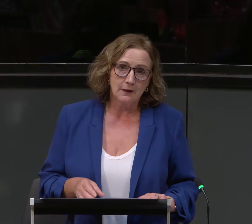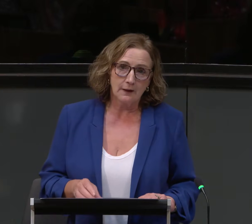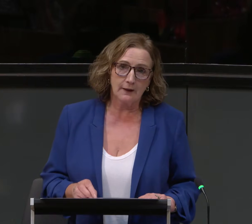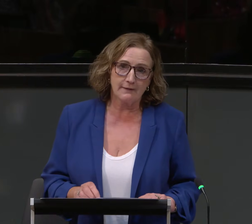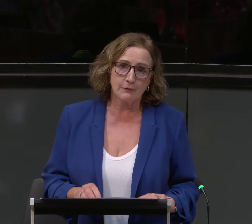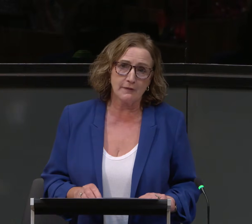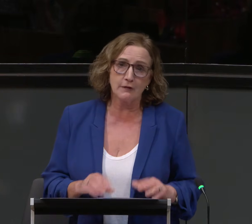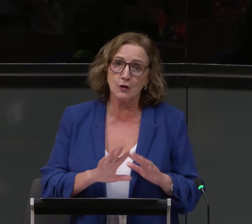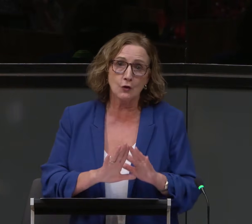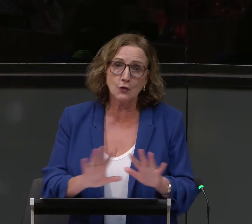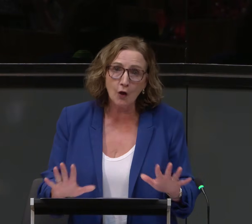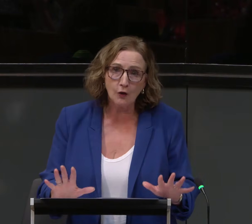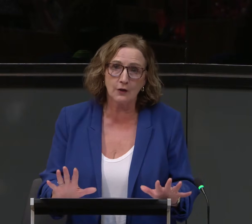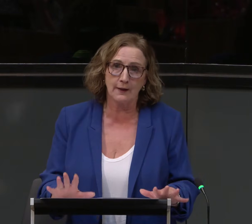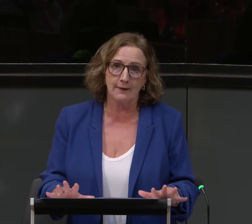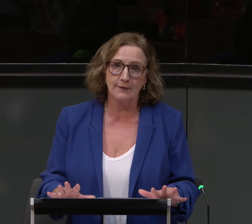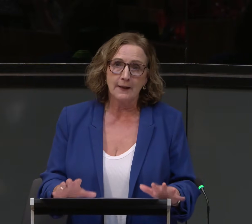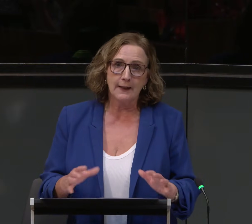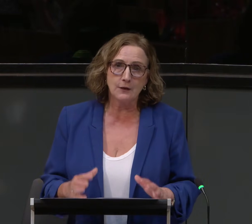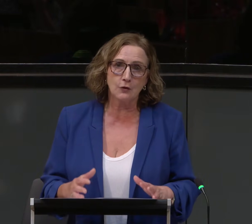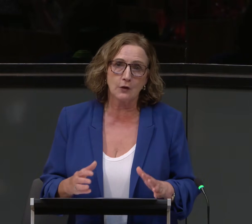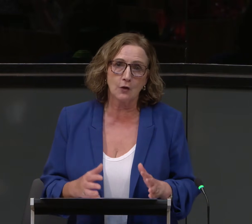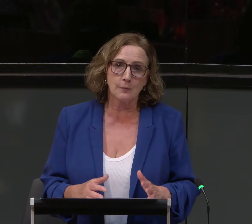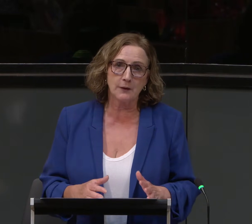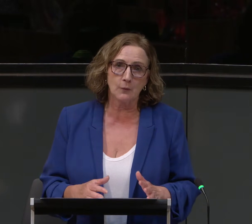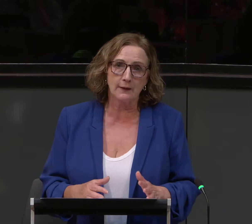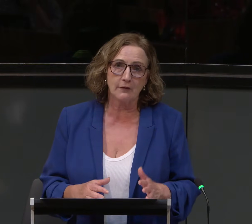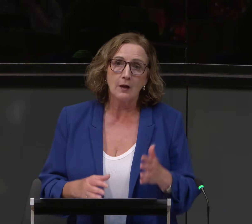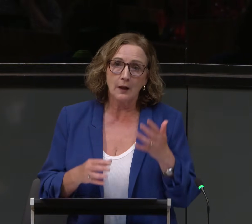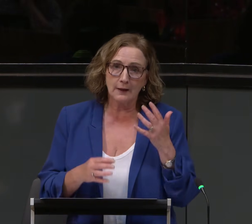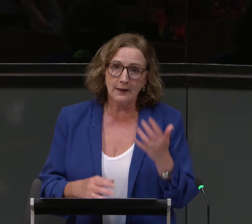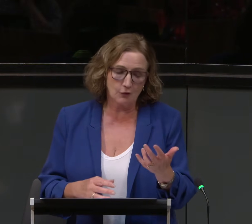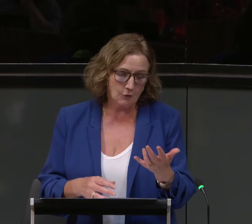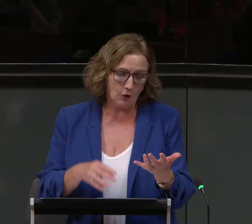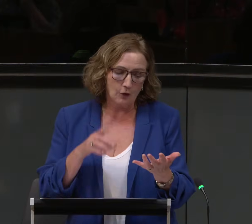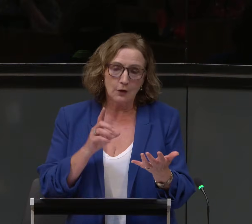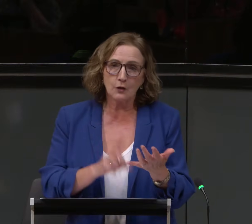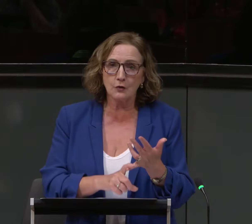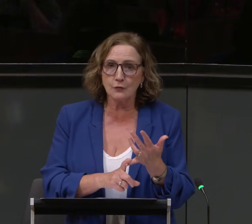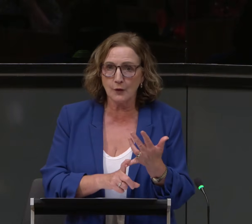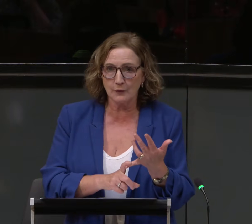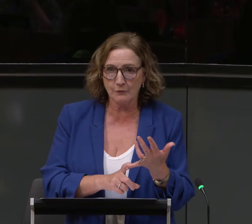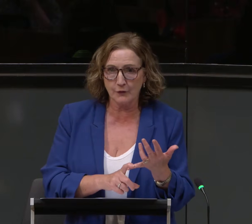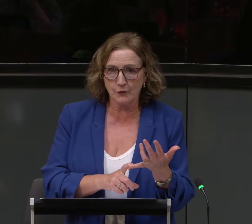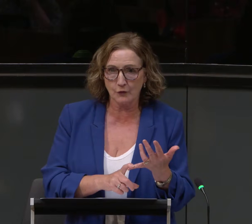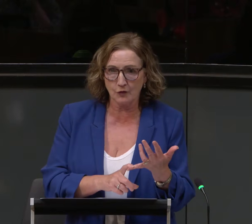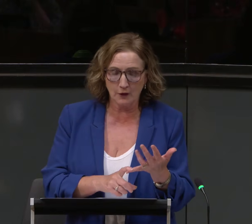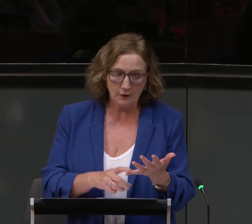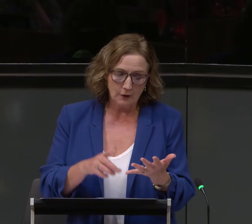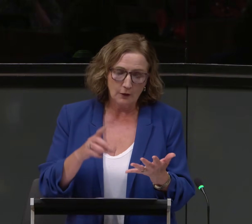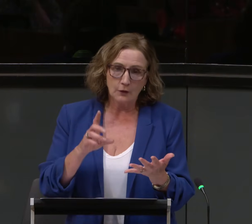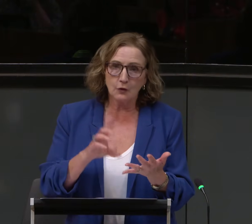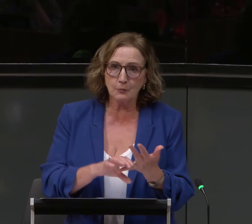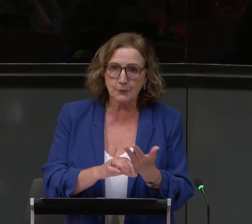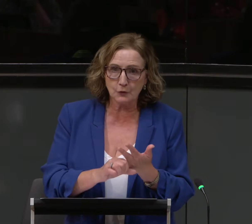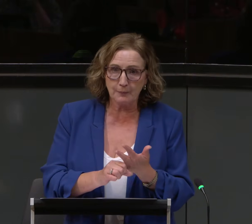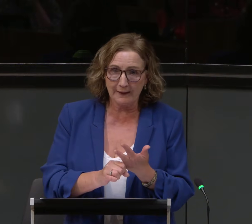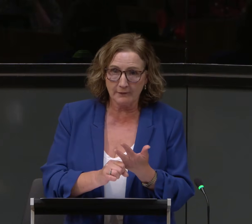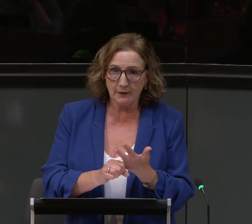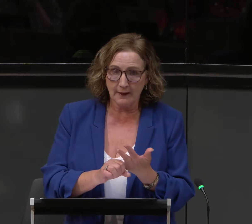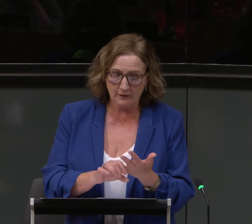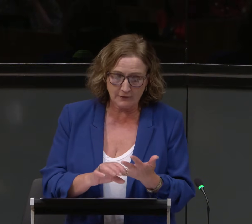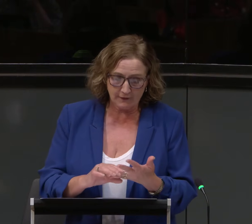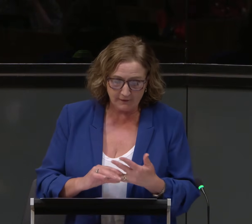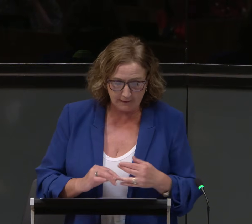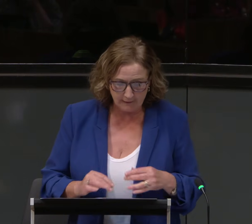broadband connectivity. So you're not going to have a good economy in Wales unless you've got good road infrastructure, good